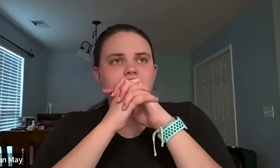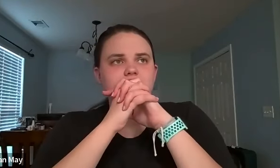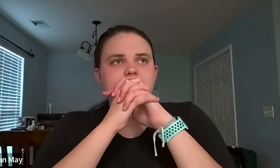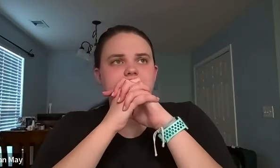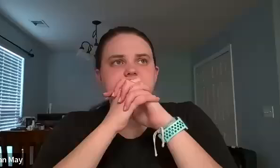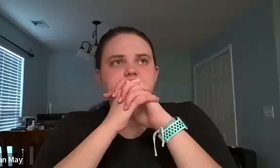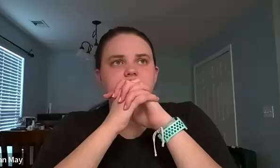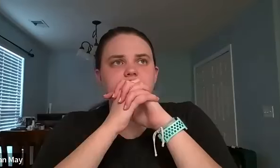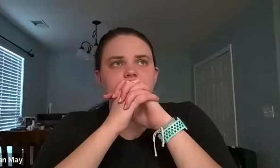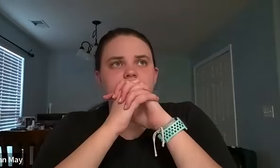Let's see.